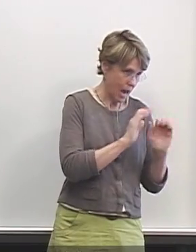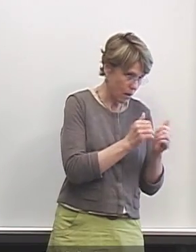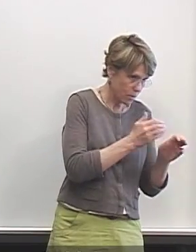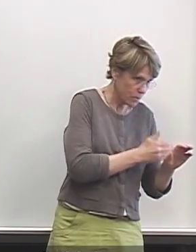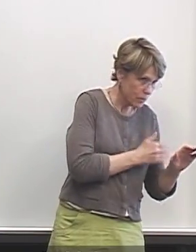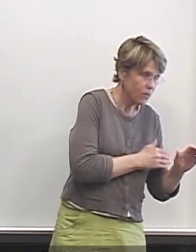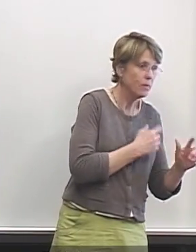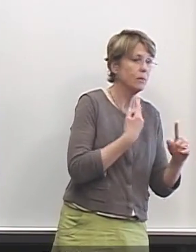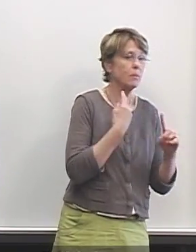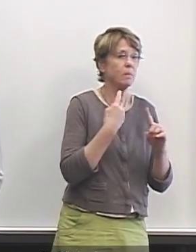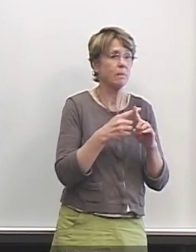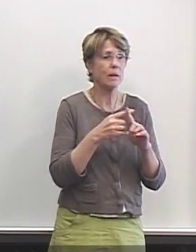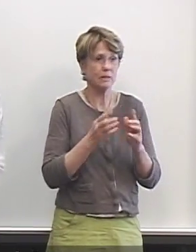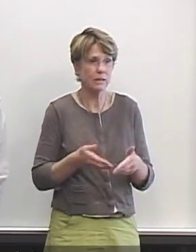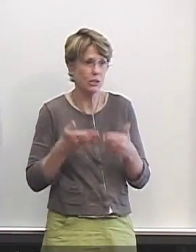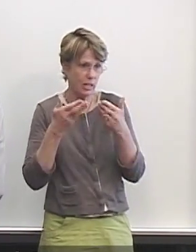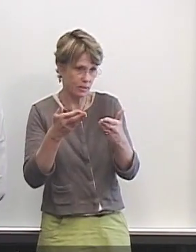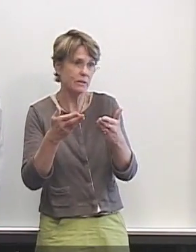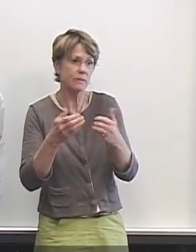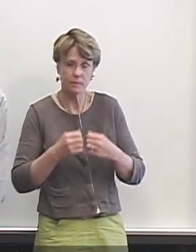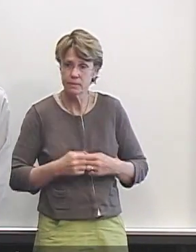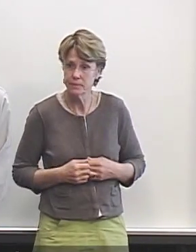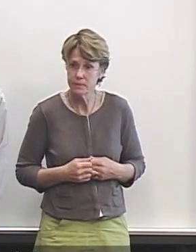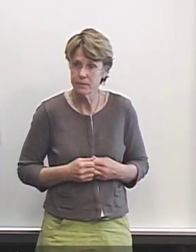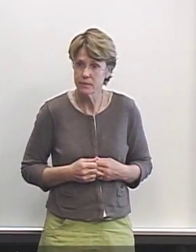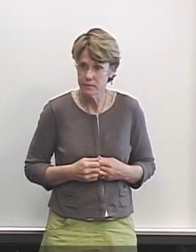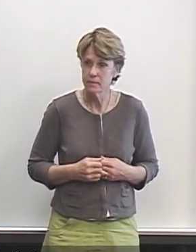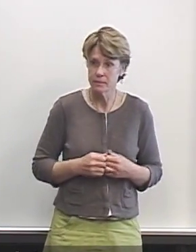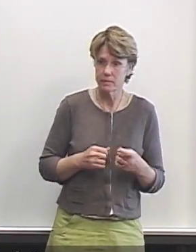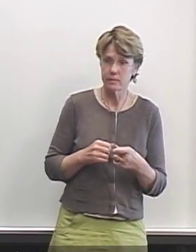think. Linda.